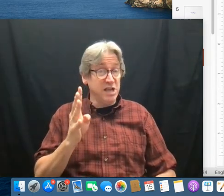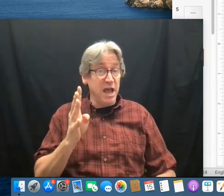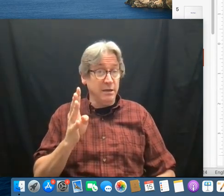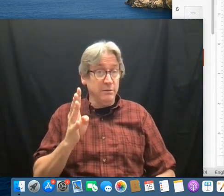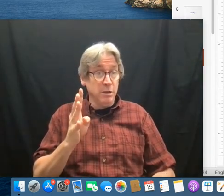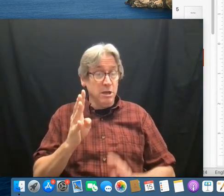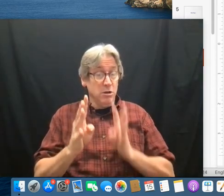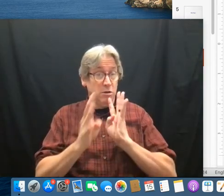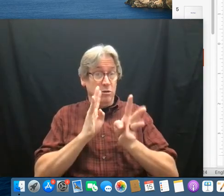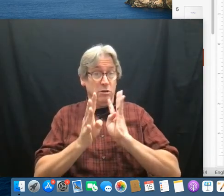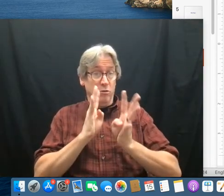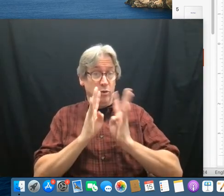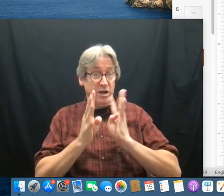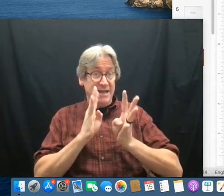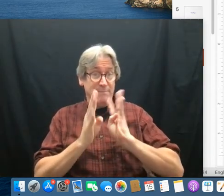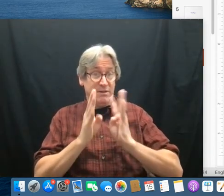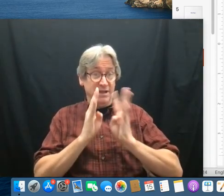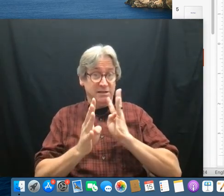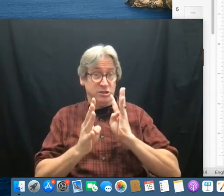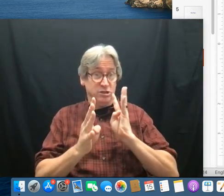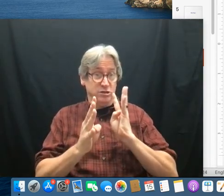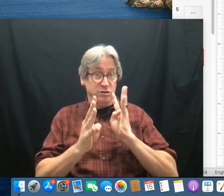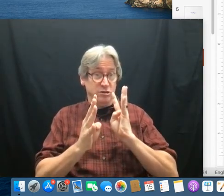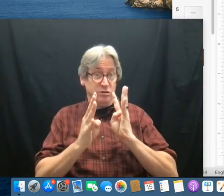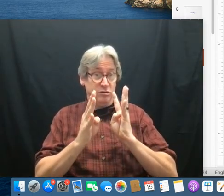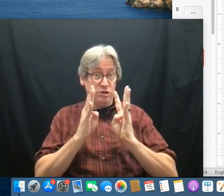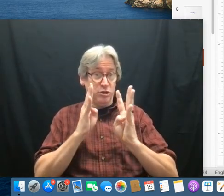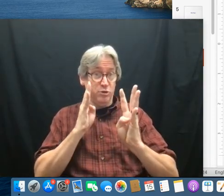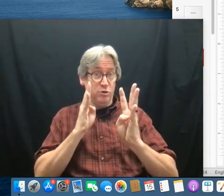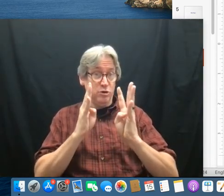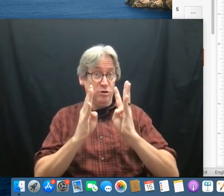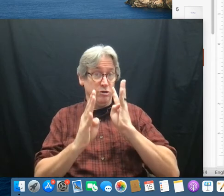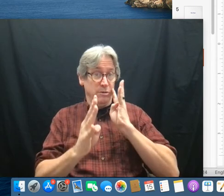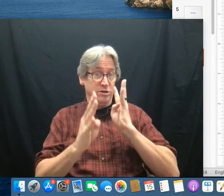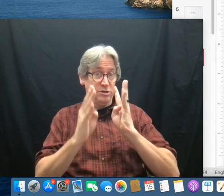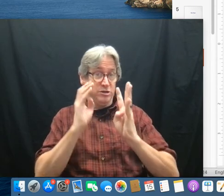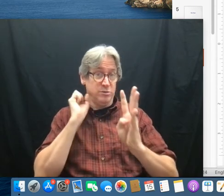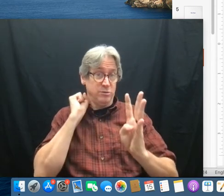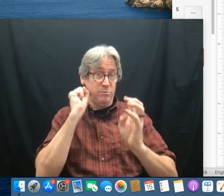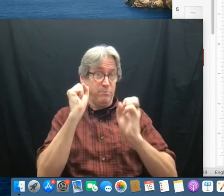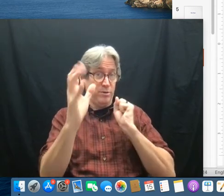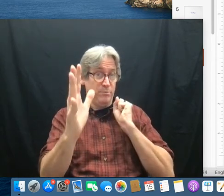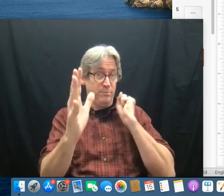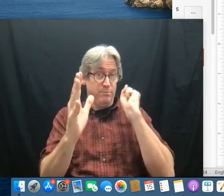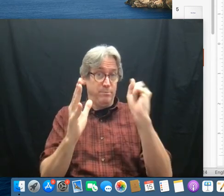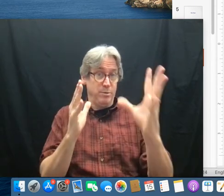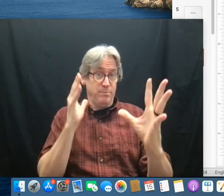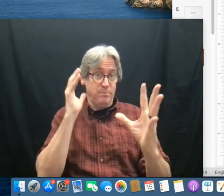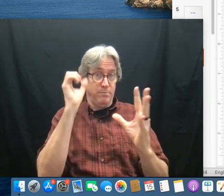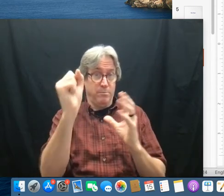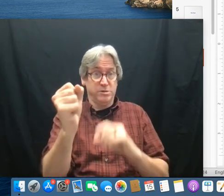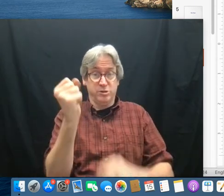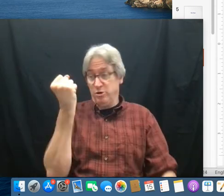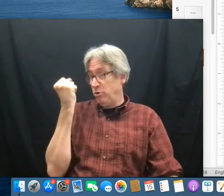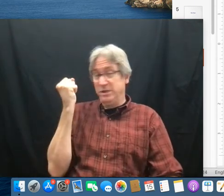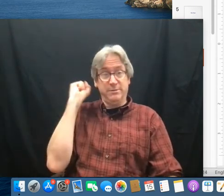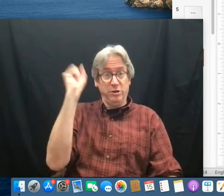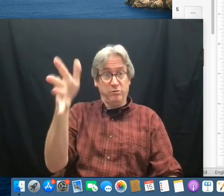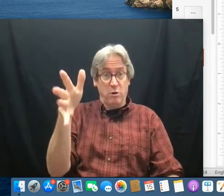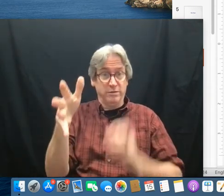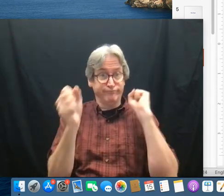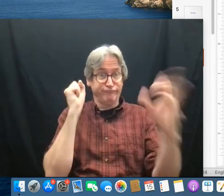For sign, we adapt this to, I'm just going to switch, boom. So you're